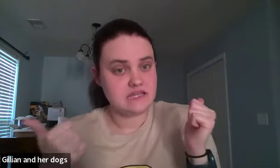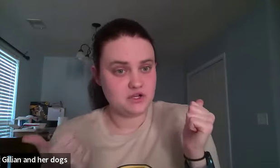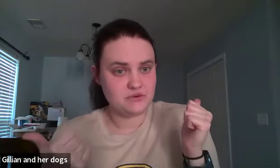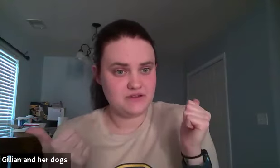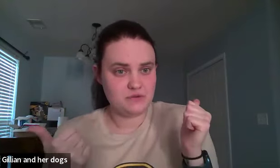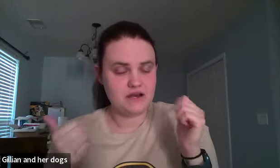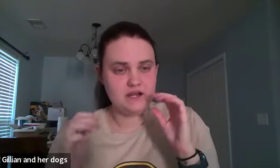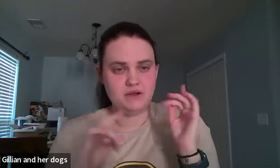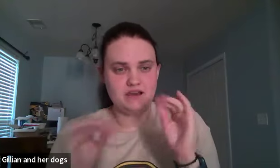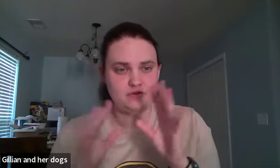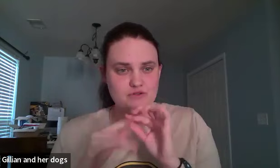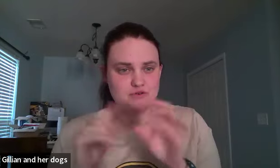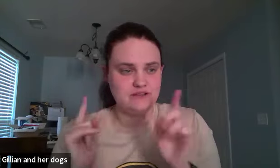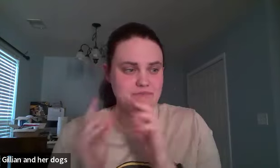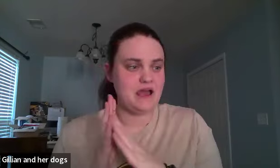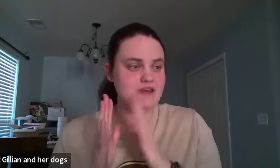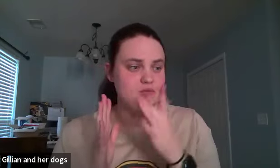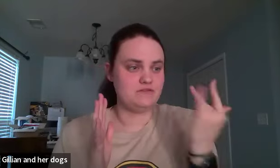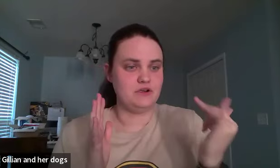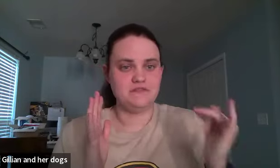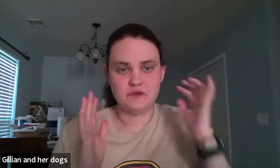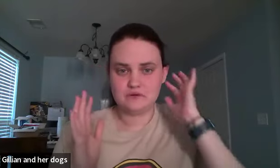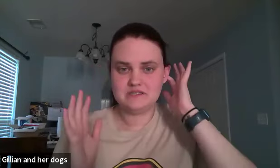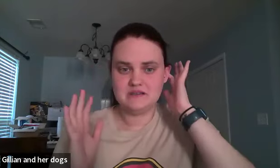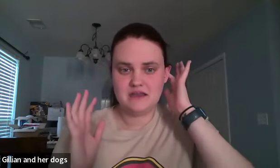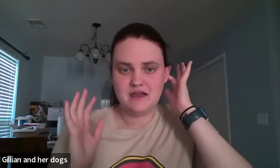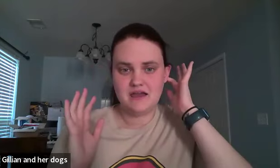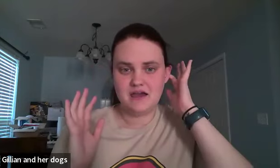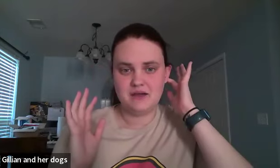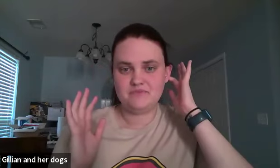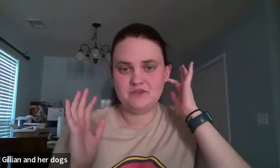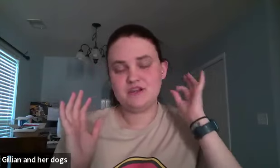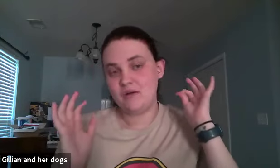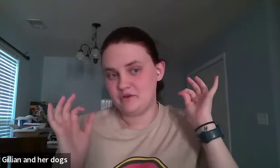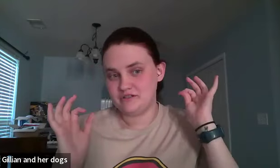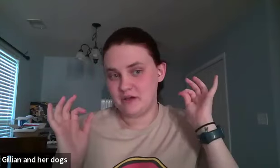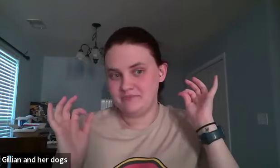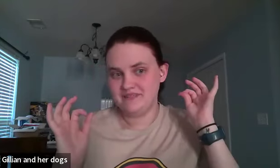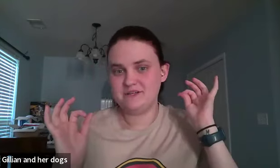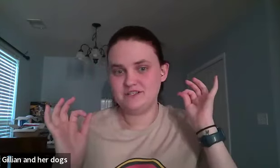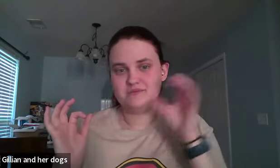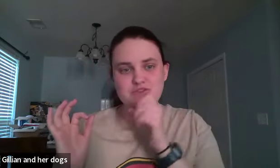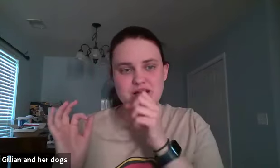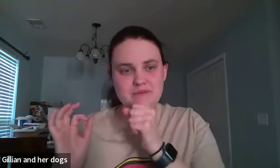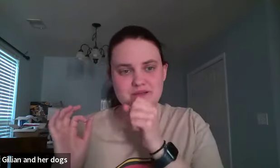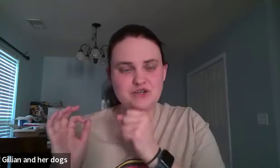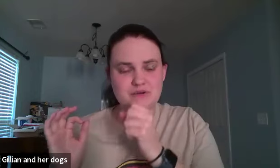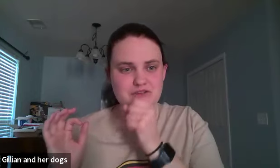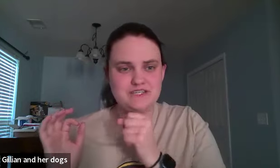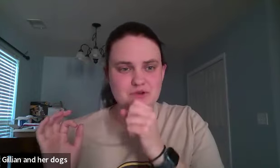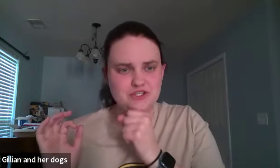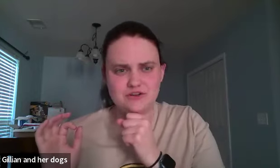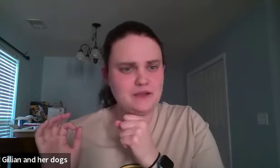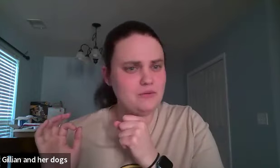that good with everyone? I know I kind of throw those quickly, but I didn't want to forget those. Those are helpful as well, especially if someone's randomly showing you this motion. You're like,